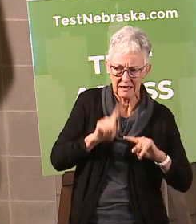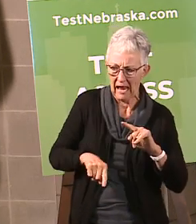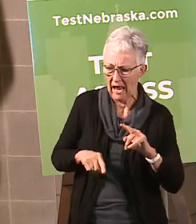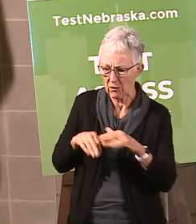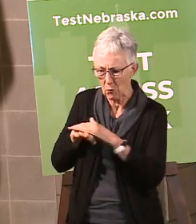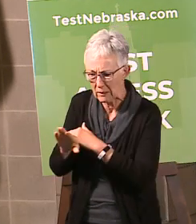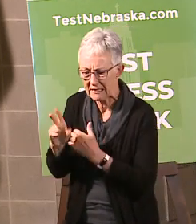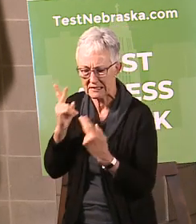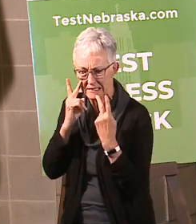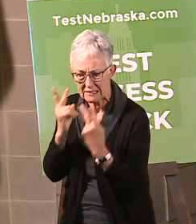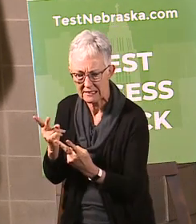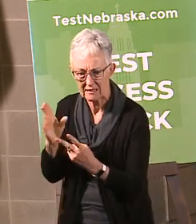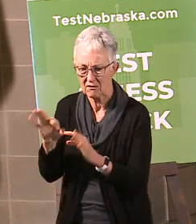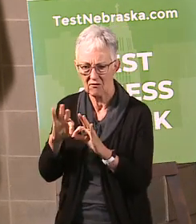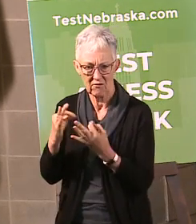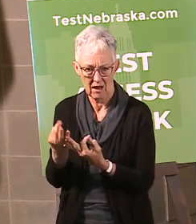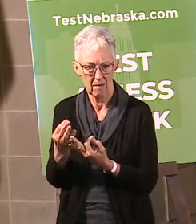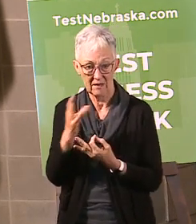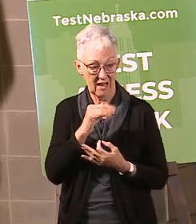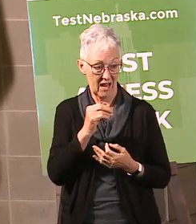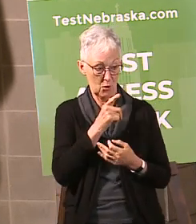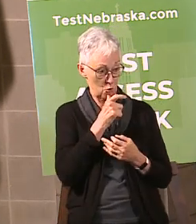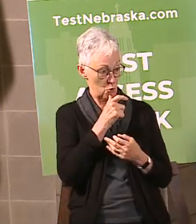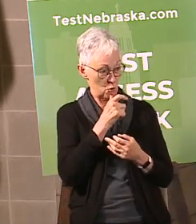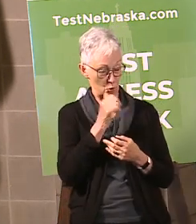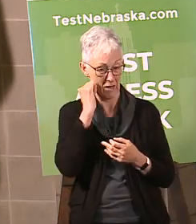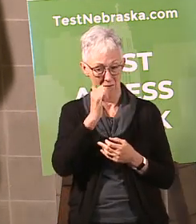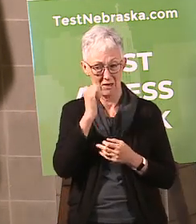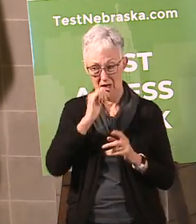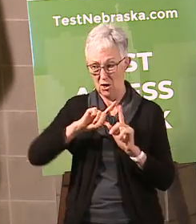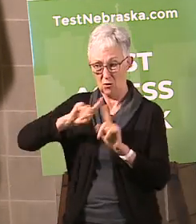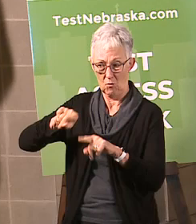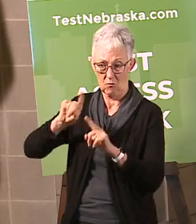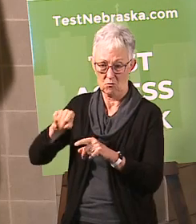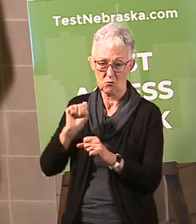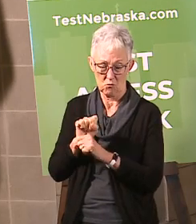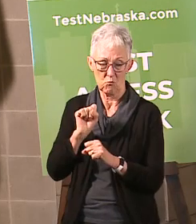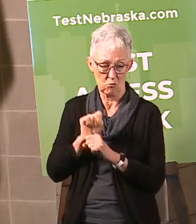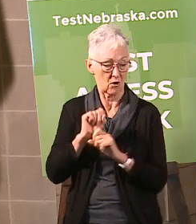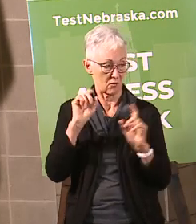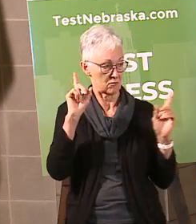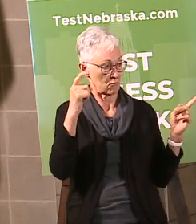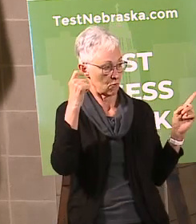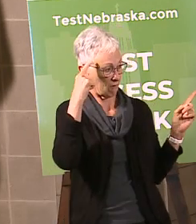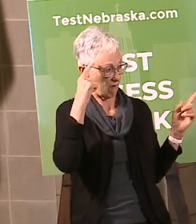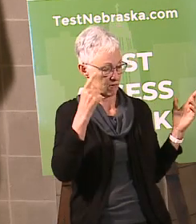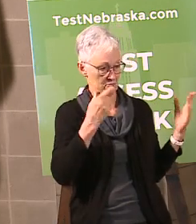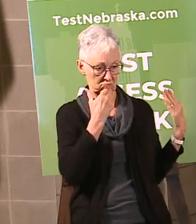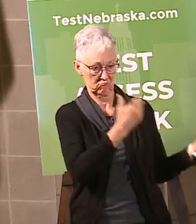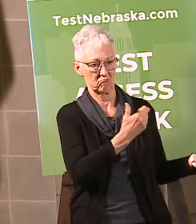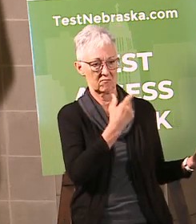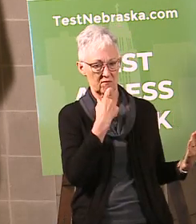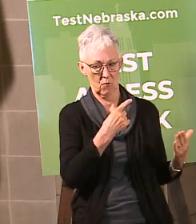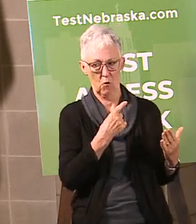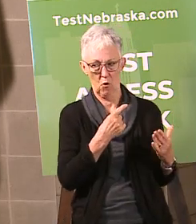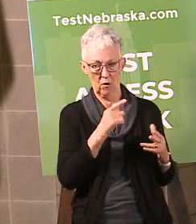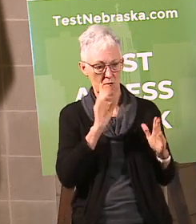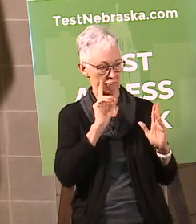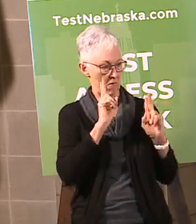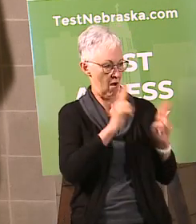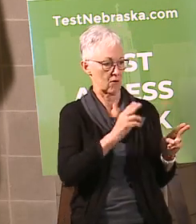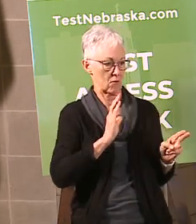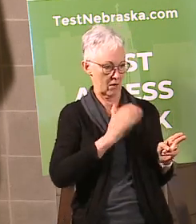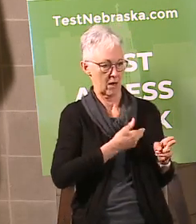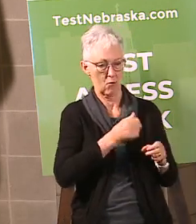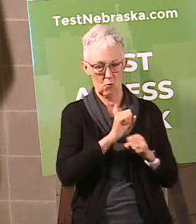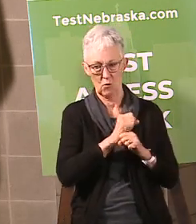back up and do it again day after day. Governor Ricketts, thank you again for highlighting this important work, and I thank you again for the honor to be here